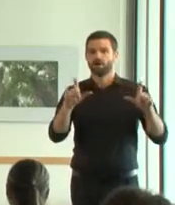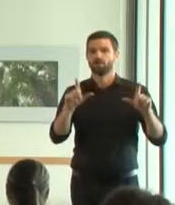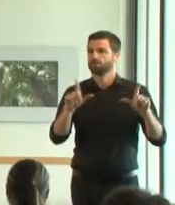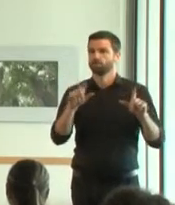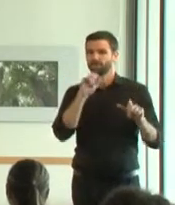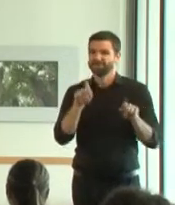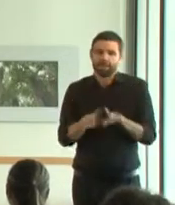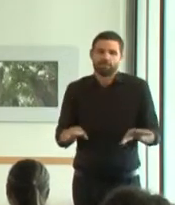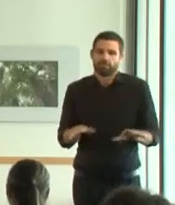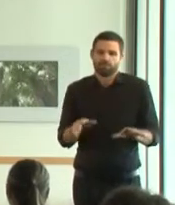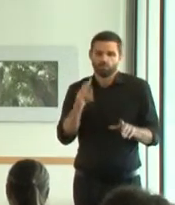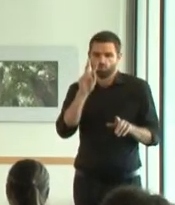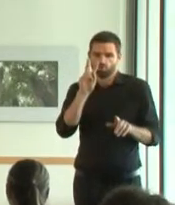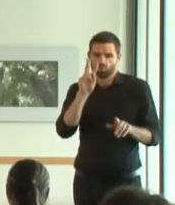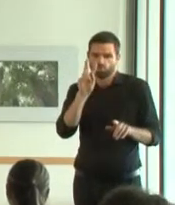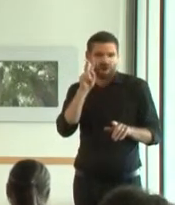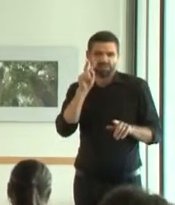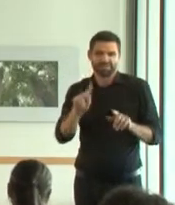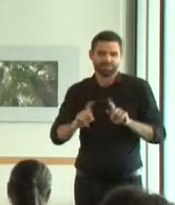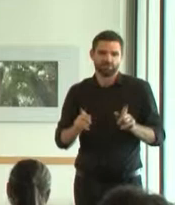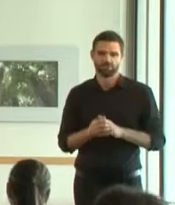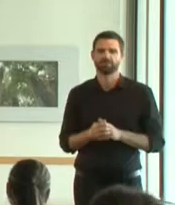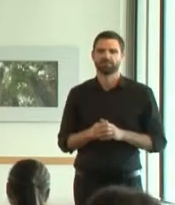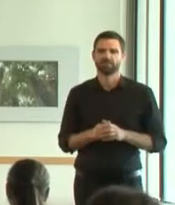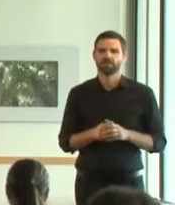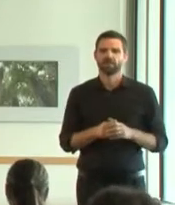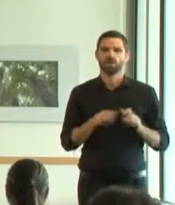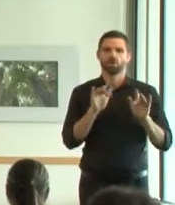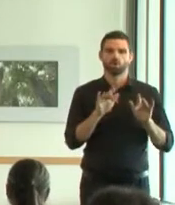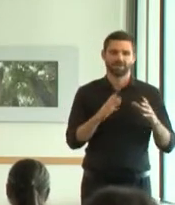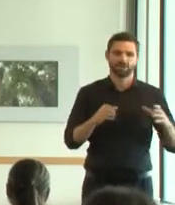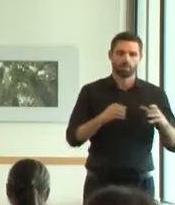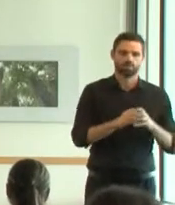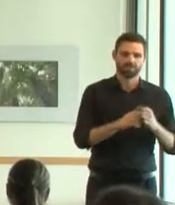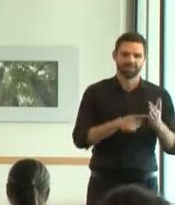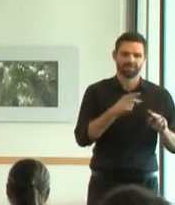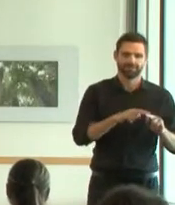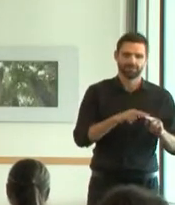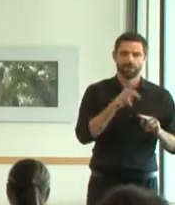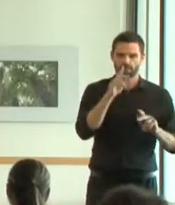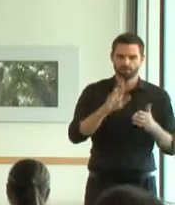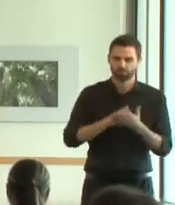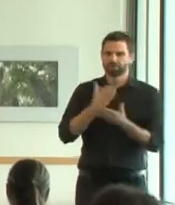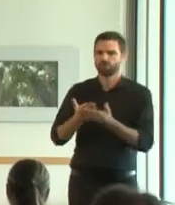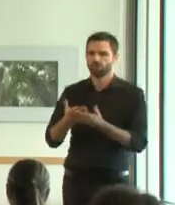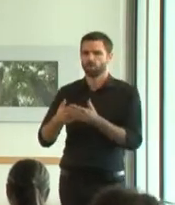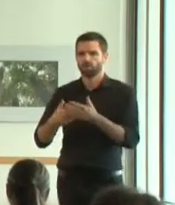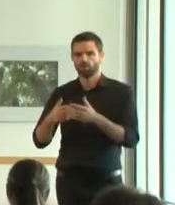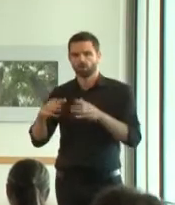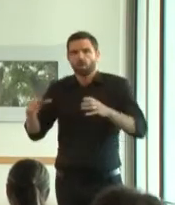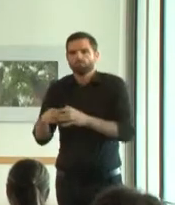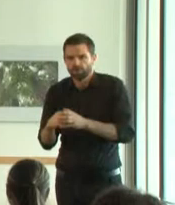kind of the point. So we're taking an uncompressed TIFF file and being able to make a compressed JPEG 2000, and they look the same.